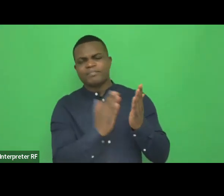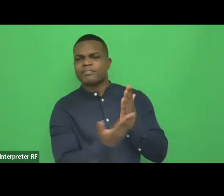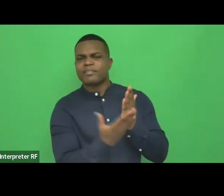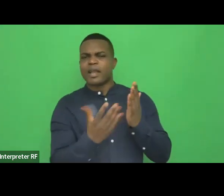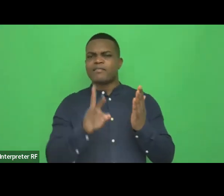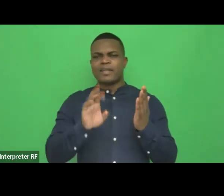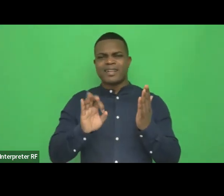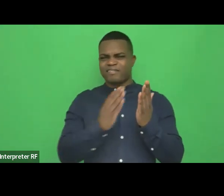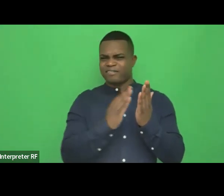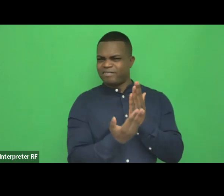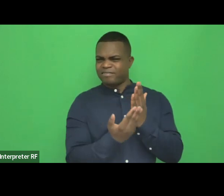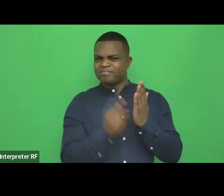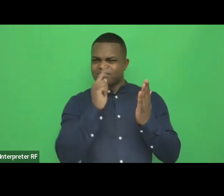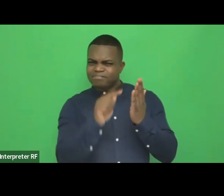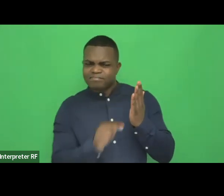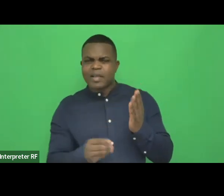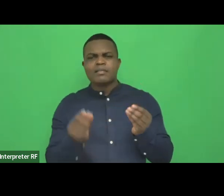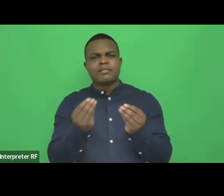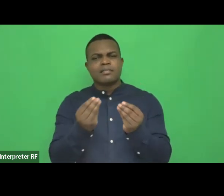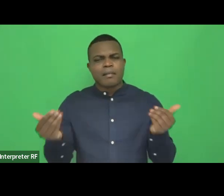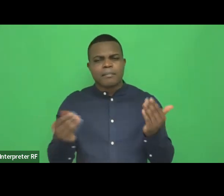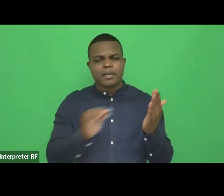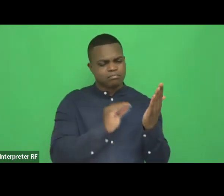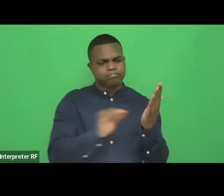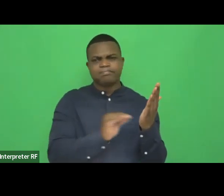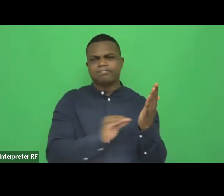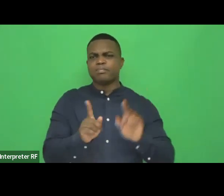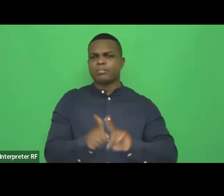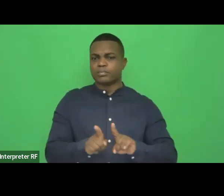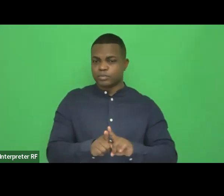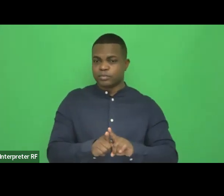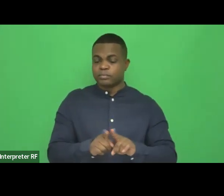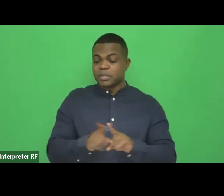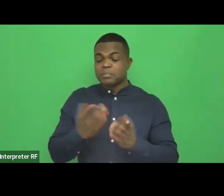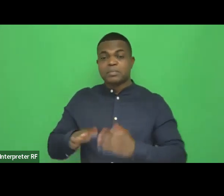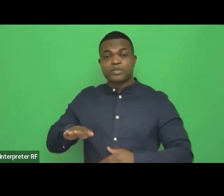class to open page 29 of their textbook.